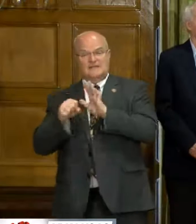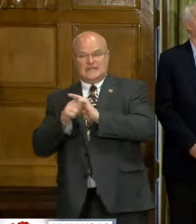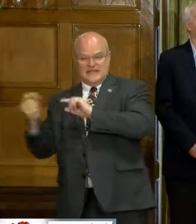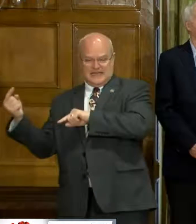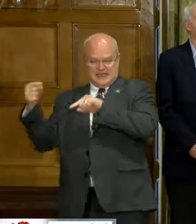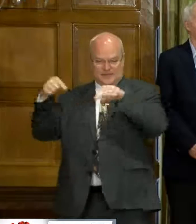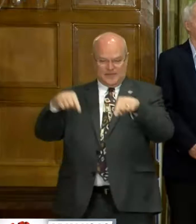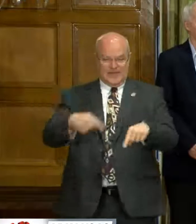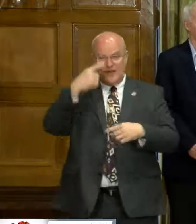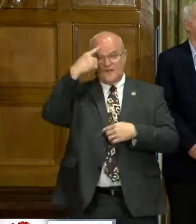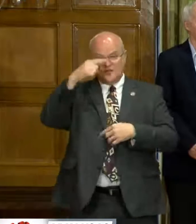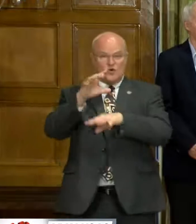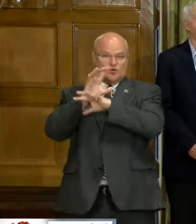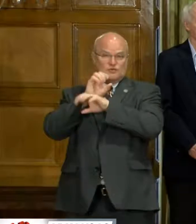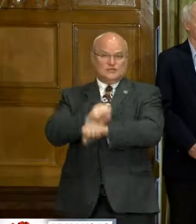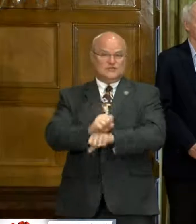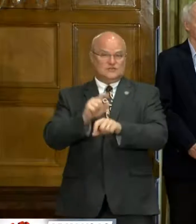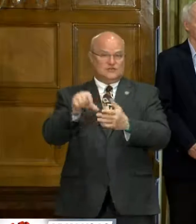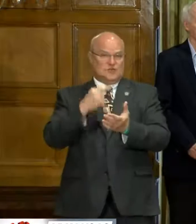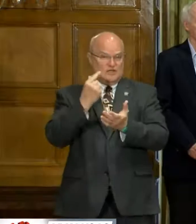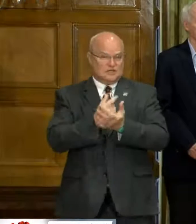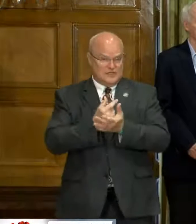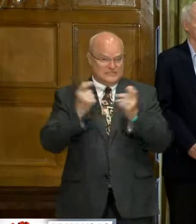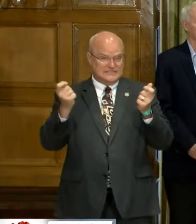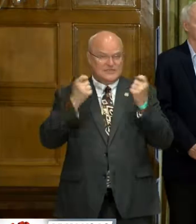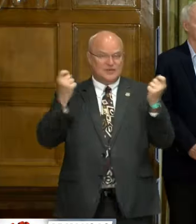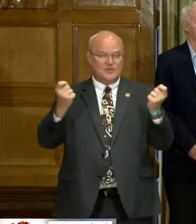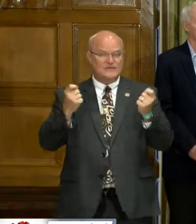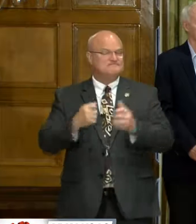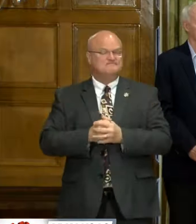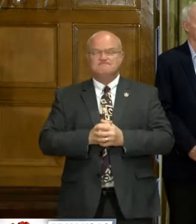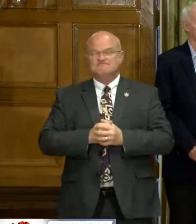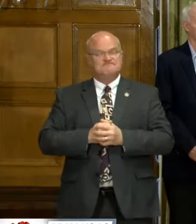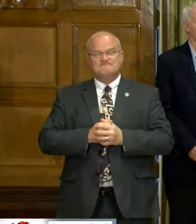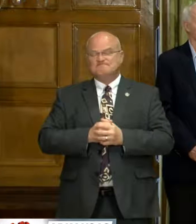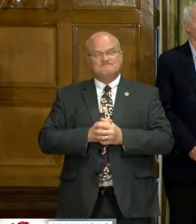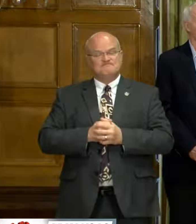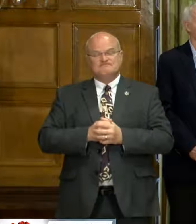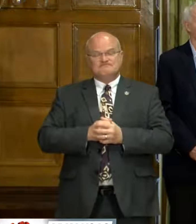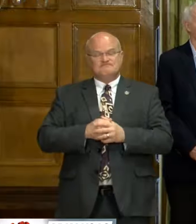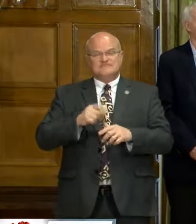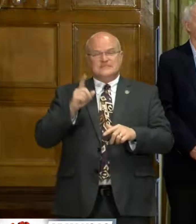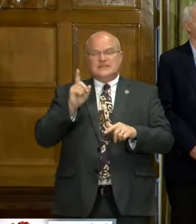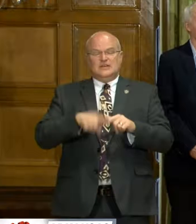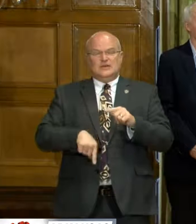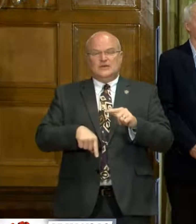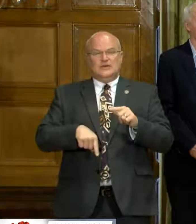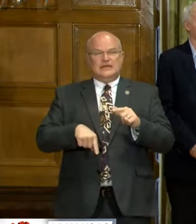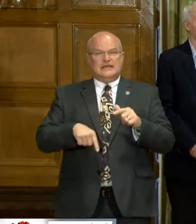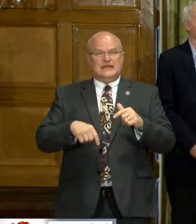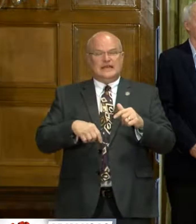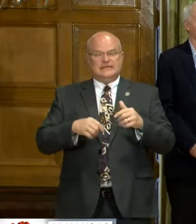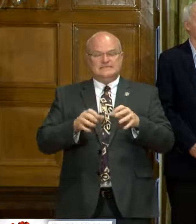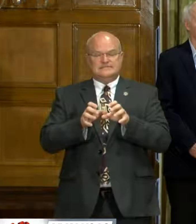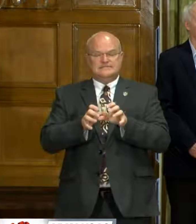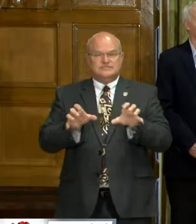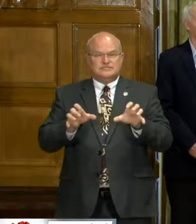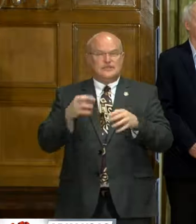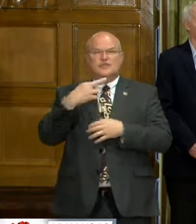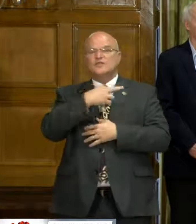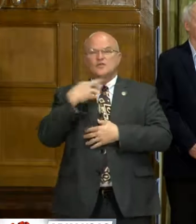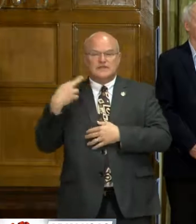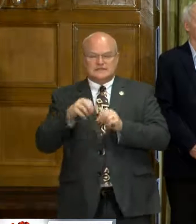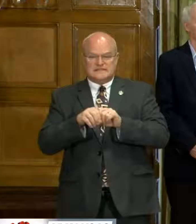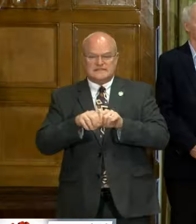state for a traditional graduation ceremony, we simply cannot mitigate sufficiently the risk